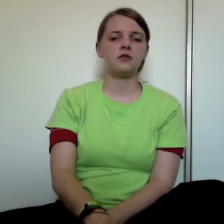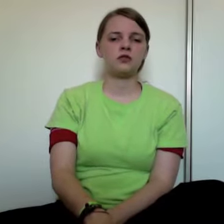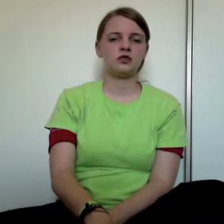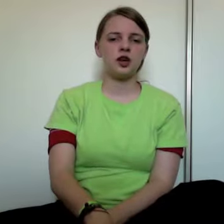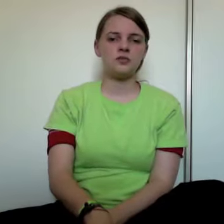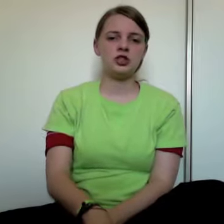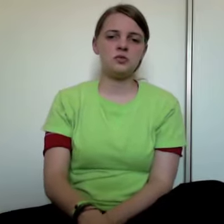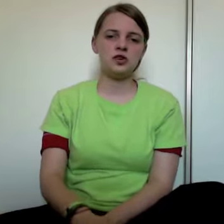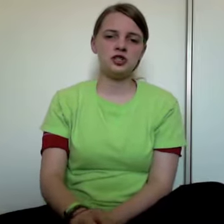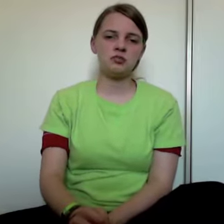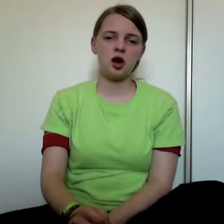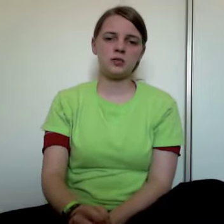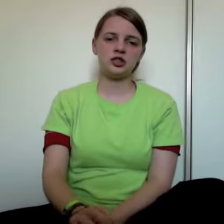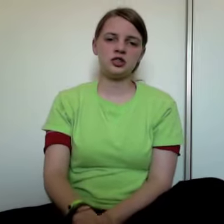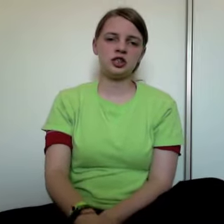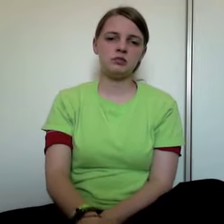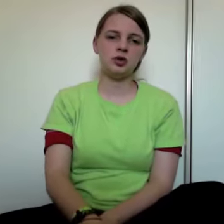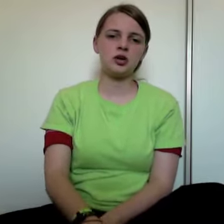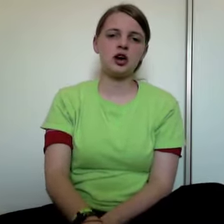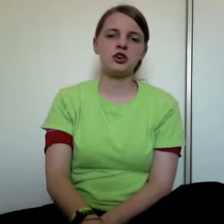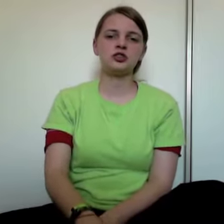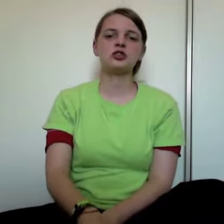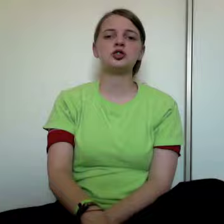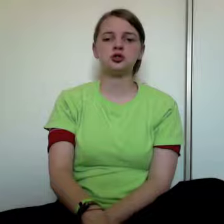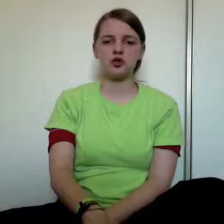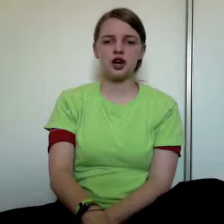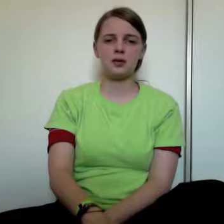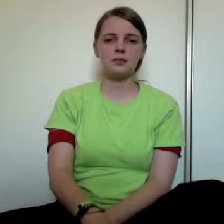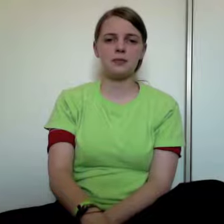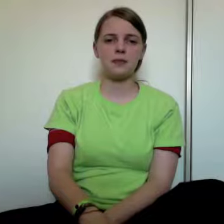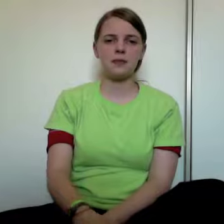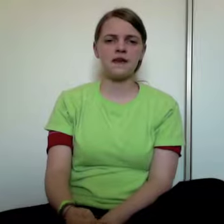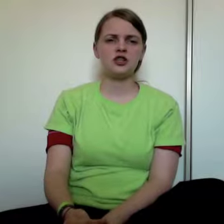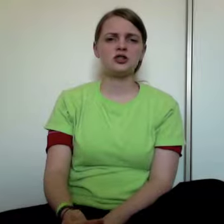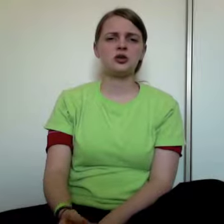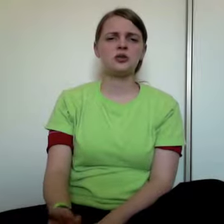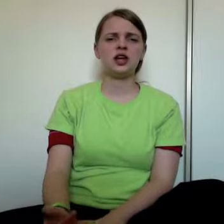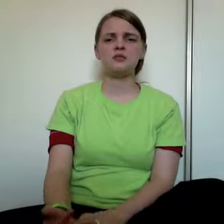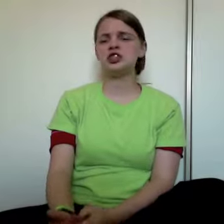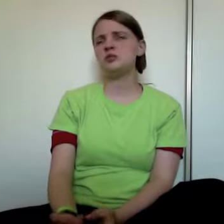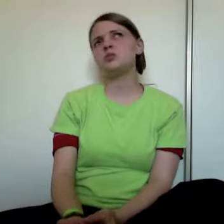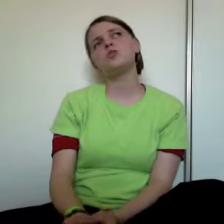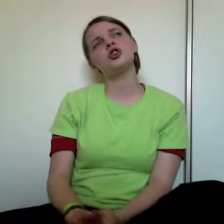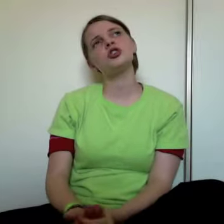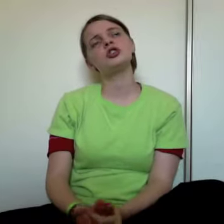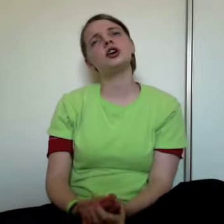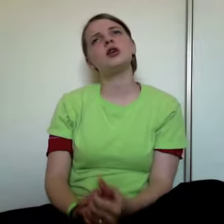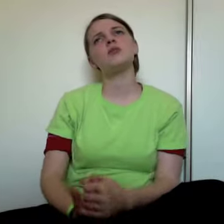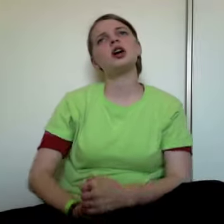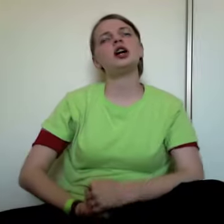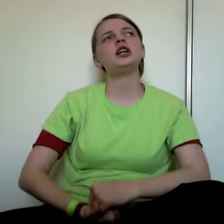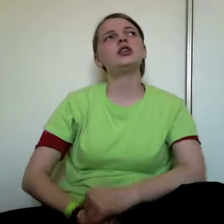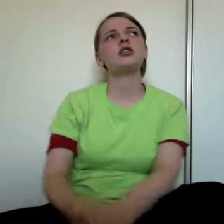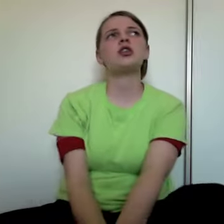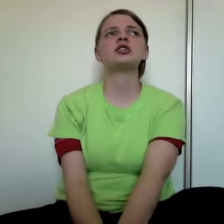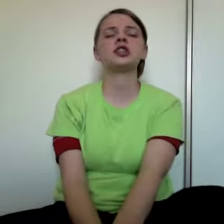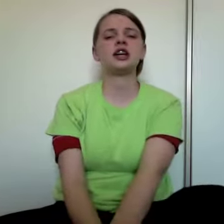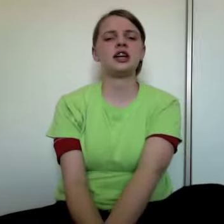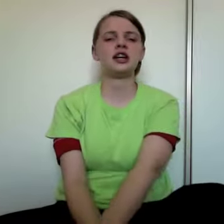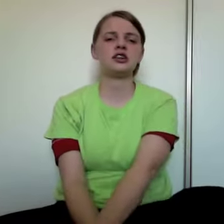For empty words and promises lead broken hearts astray. So empty words. I glossed that